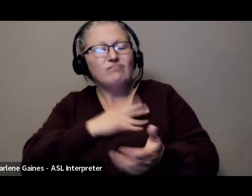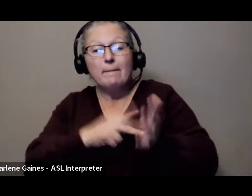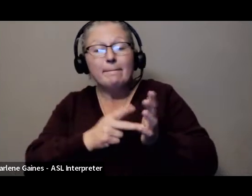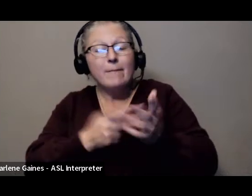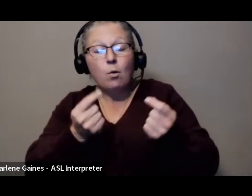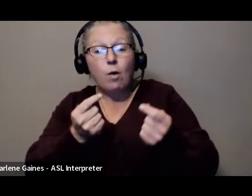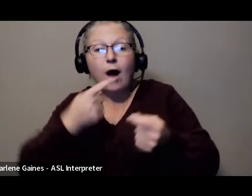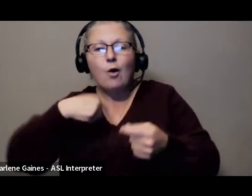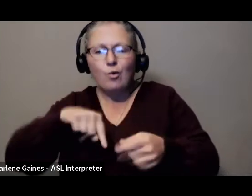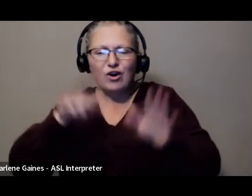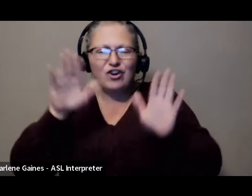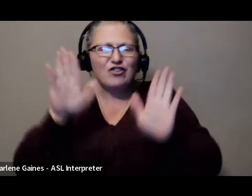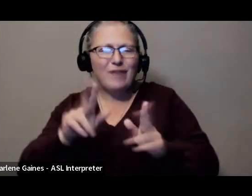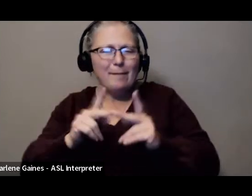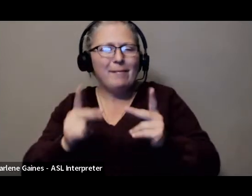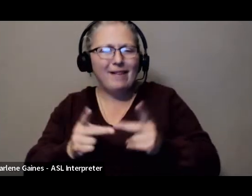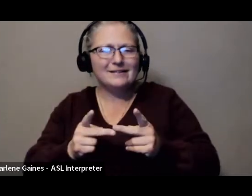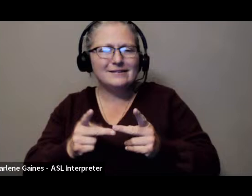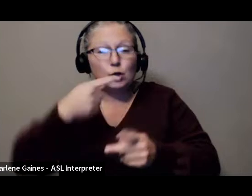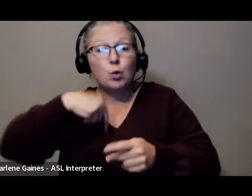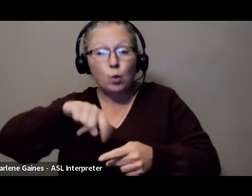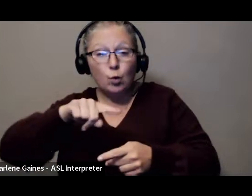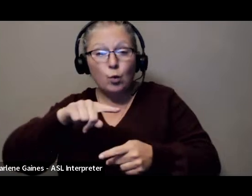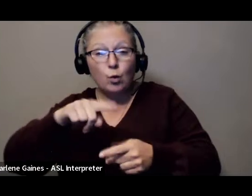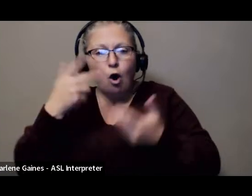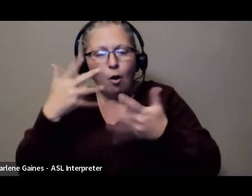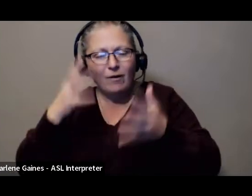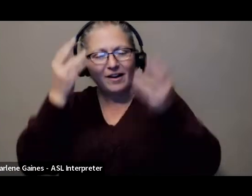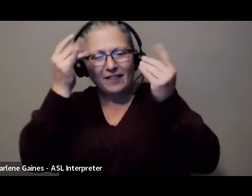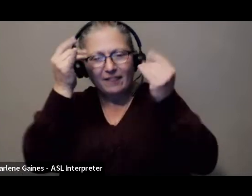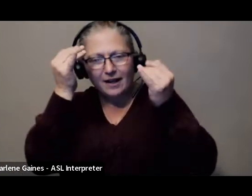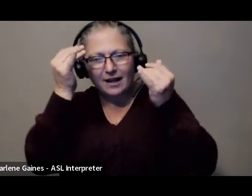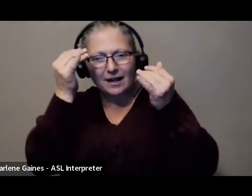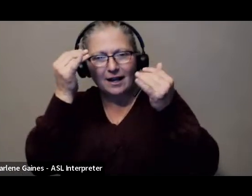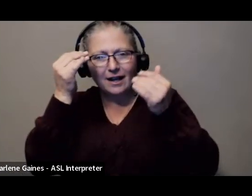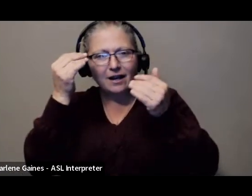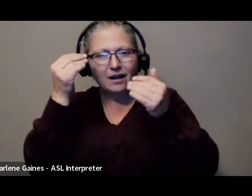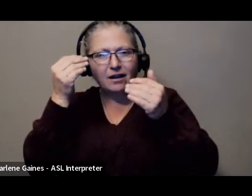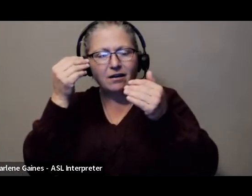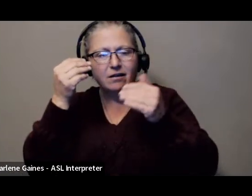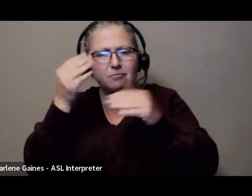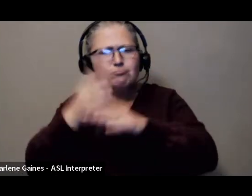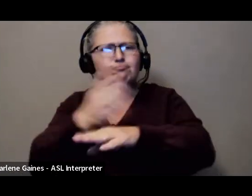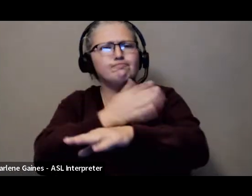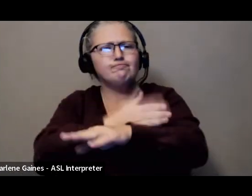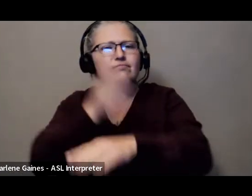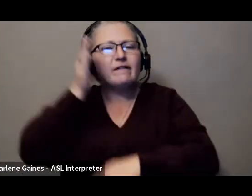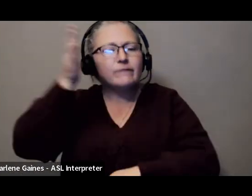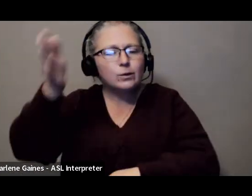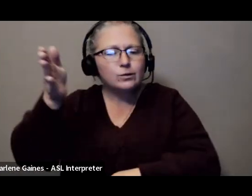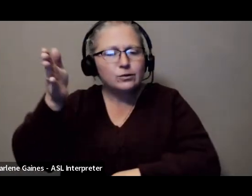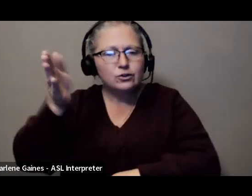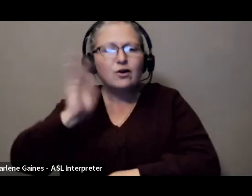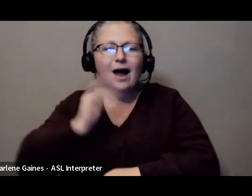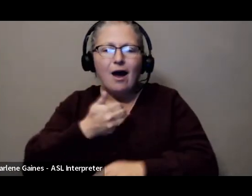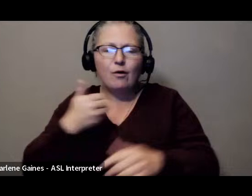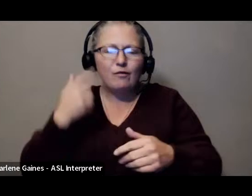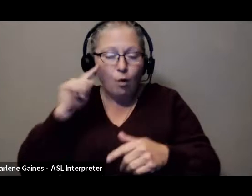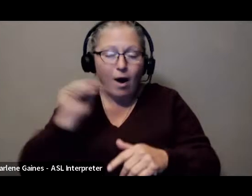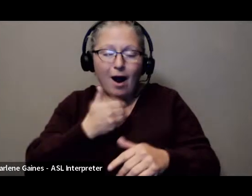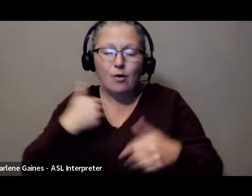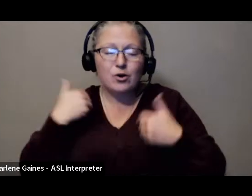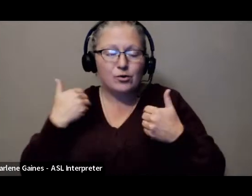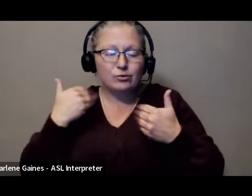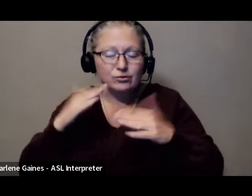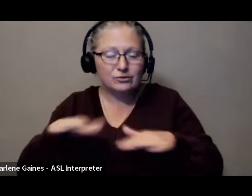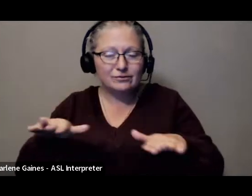place and that we are thinking progressively and for the future of our youth.